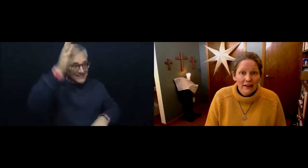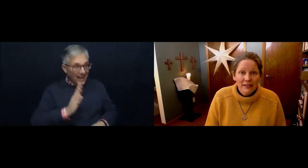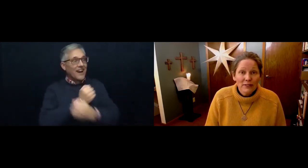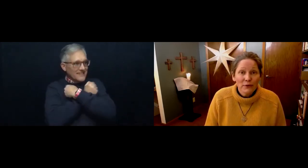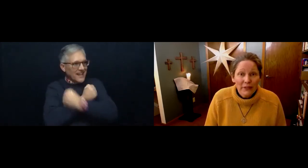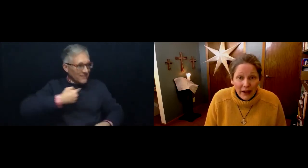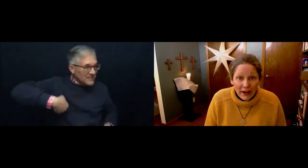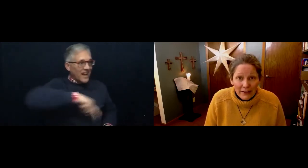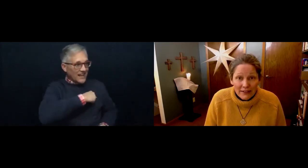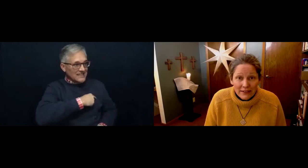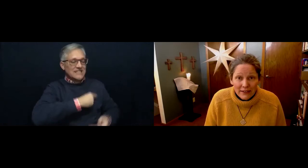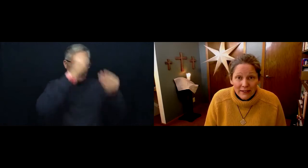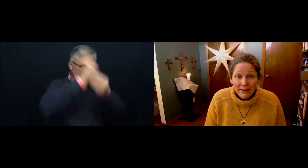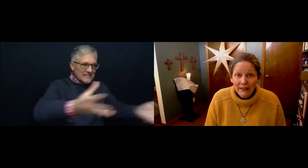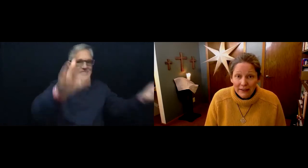And so,